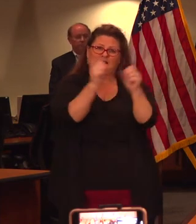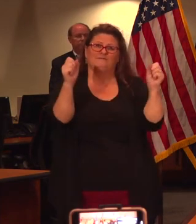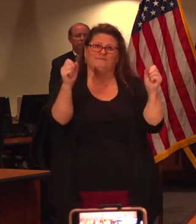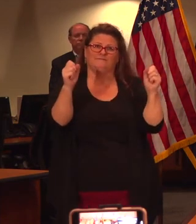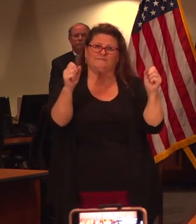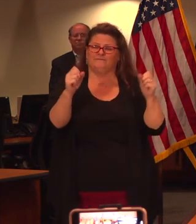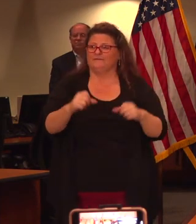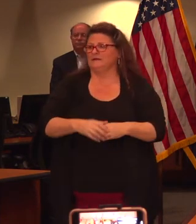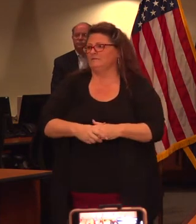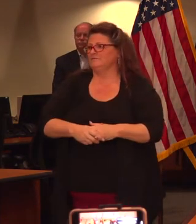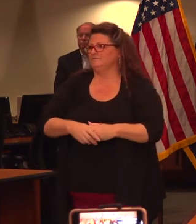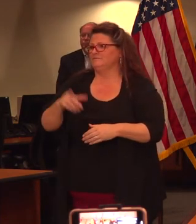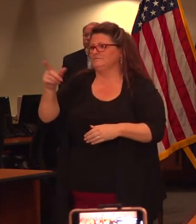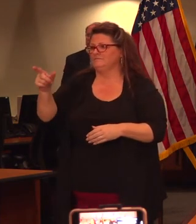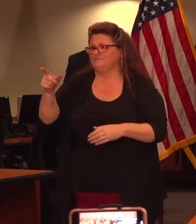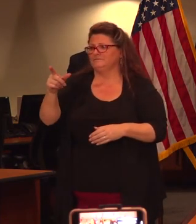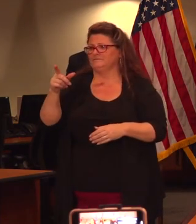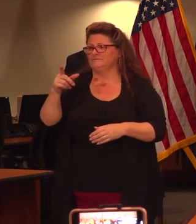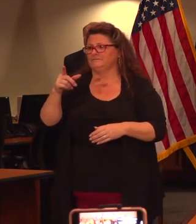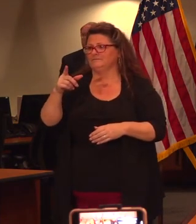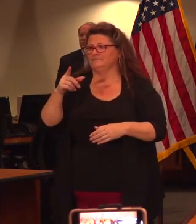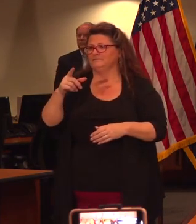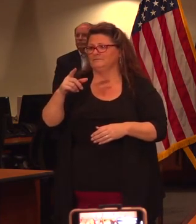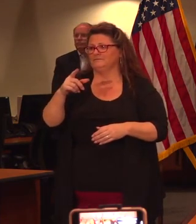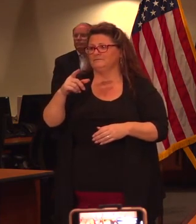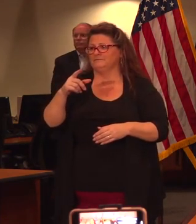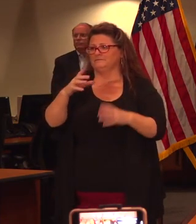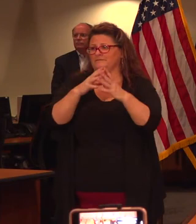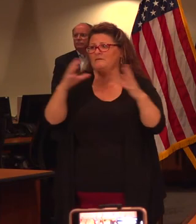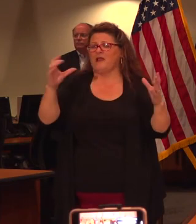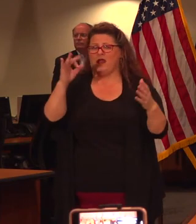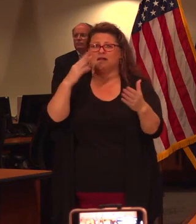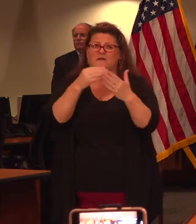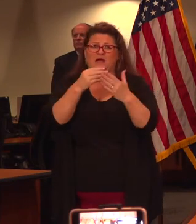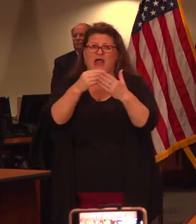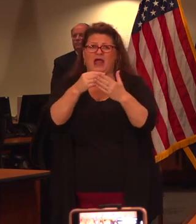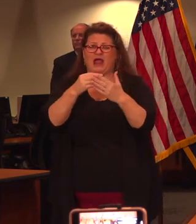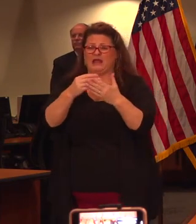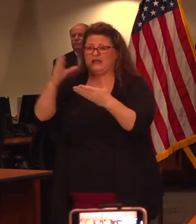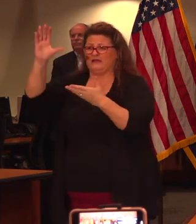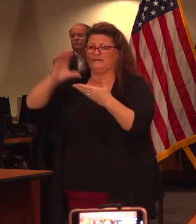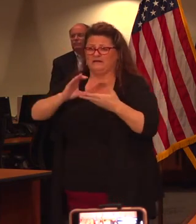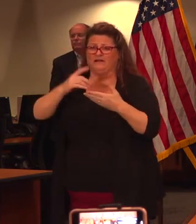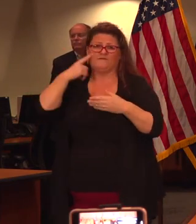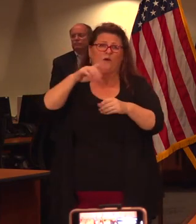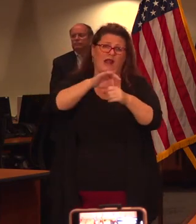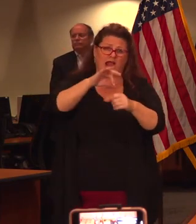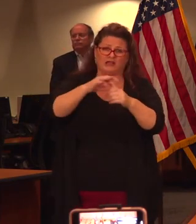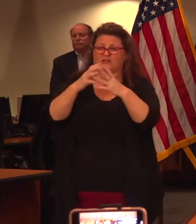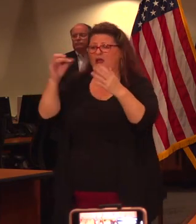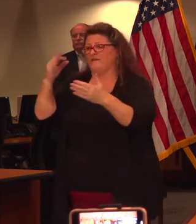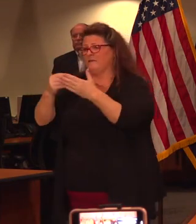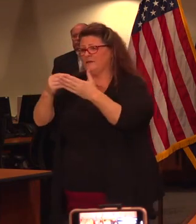can. Yes, sir. Governor, there's a lot of money in the CR that's tied to COVID-19. There's money for elections. There's money. There's